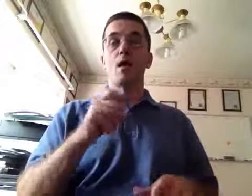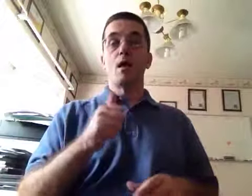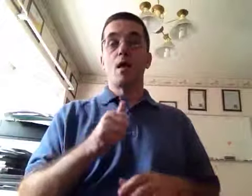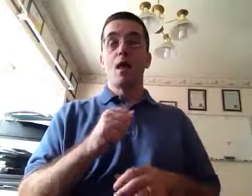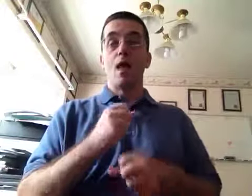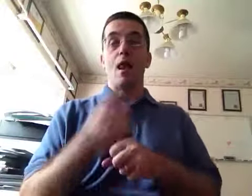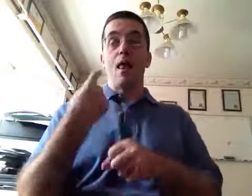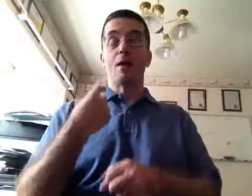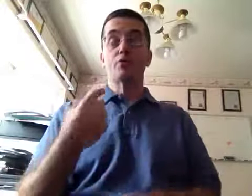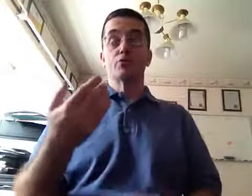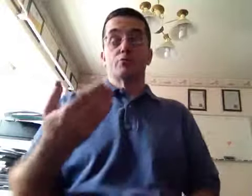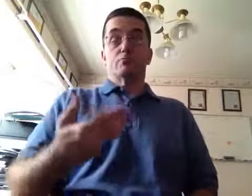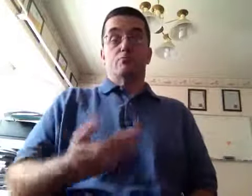people apply for those 37 jobs.